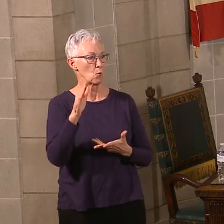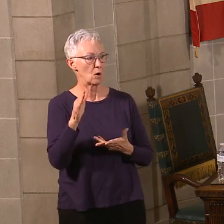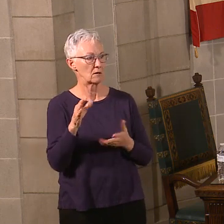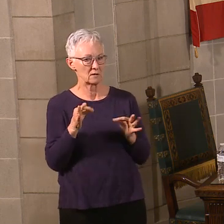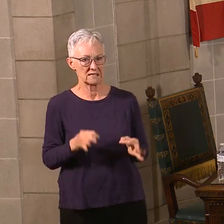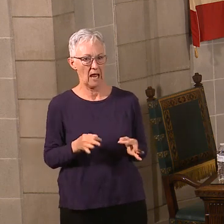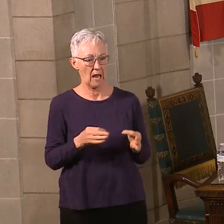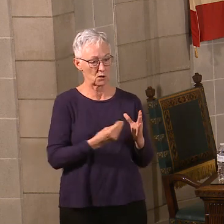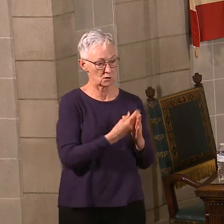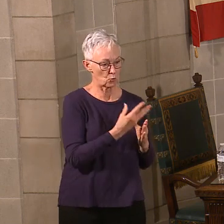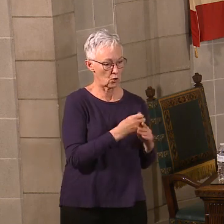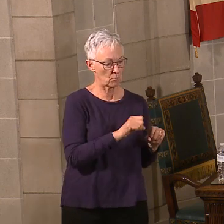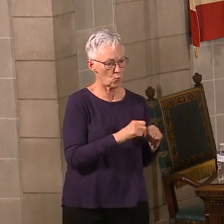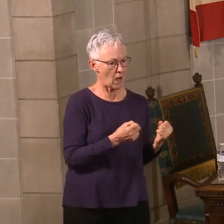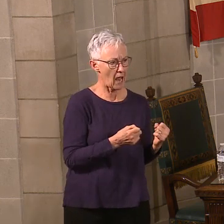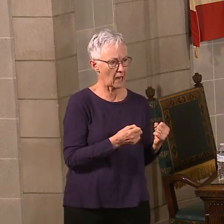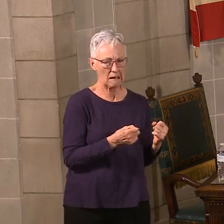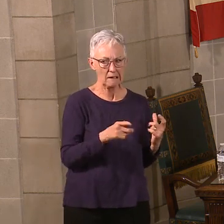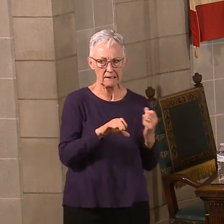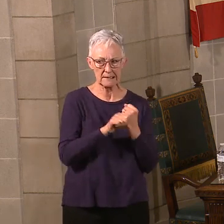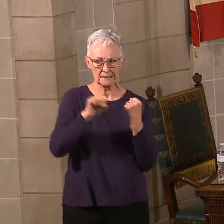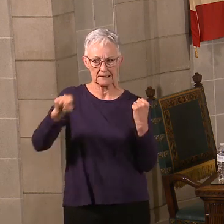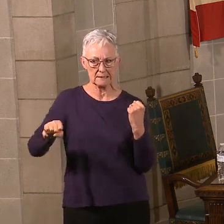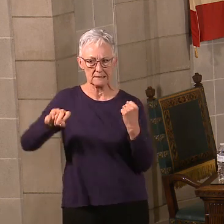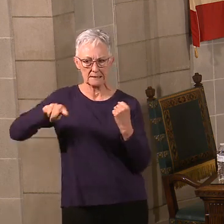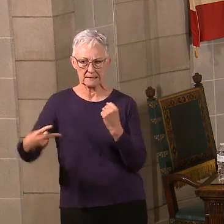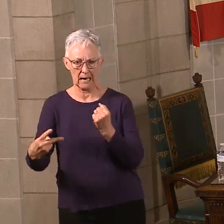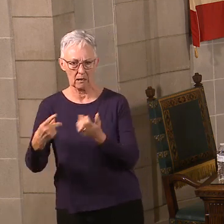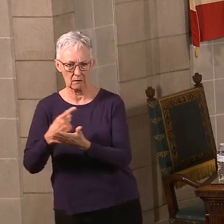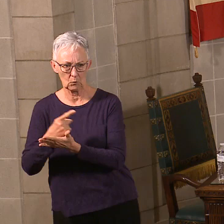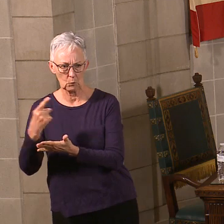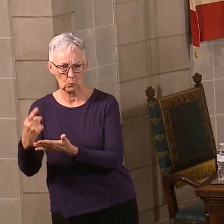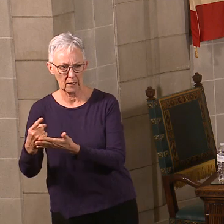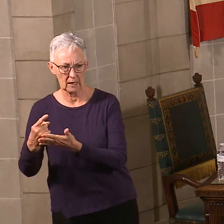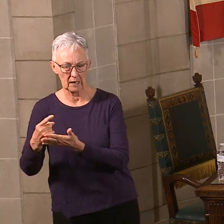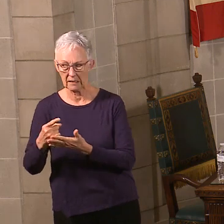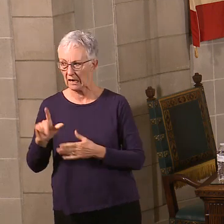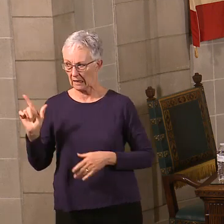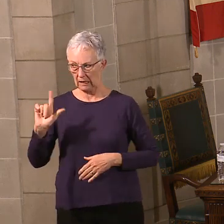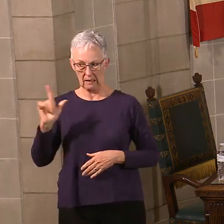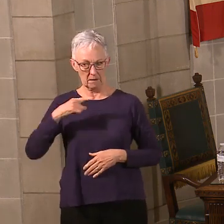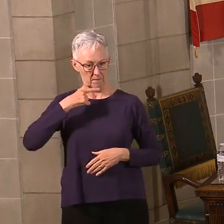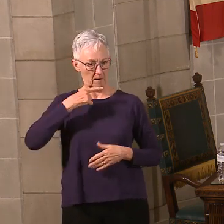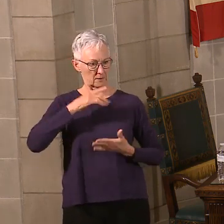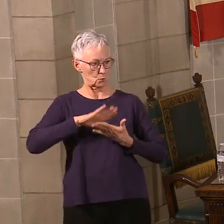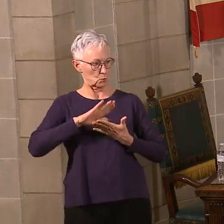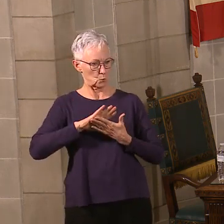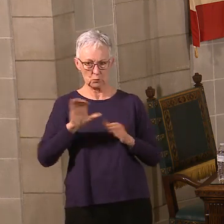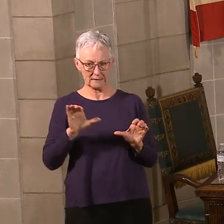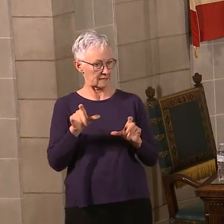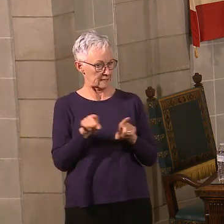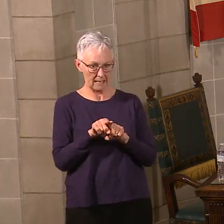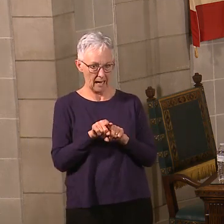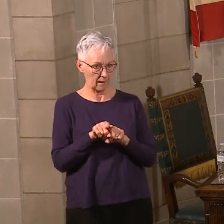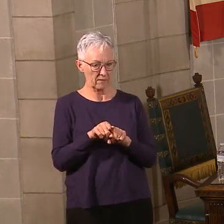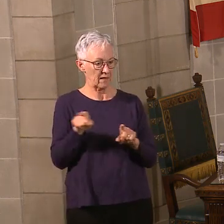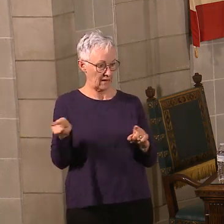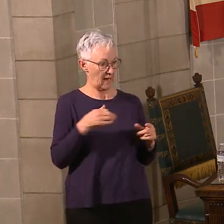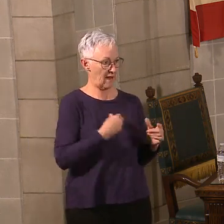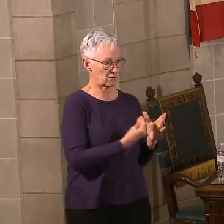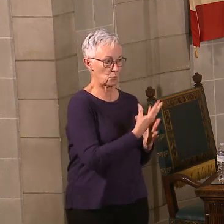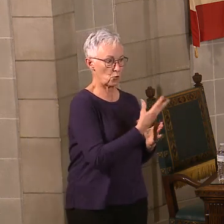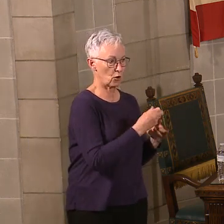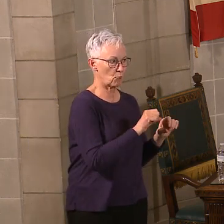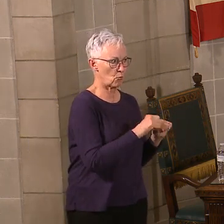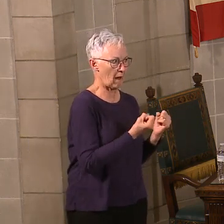following week. And I was here supporting that, as well as Lincoln Public Schools doing the same thing. So again, effectively, Lincoln Public Schools and Omaha